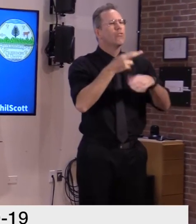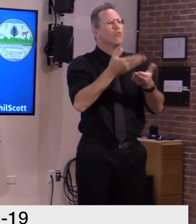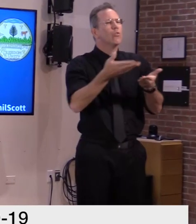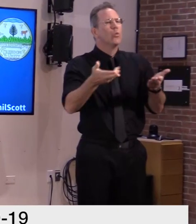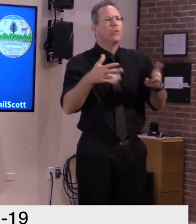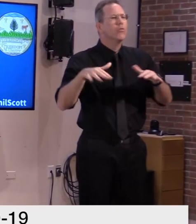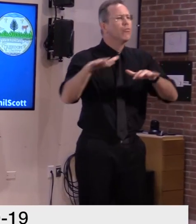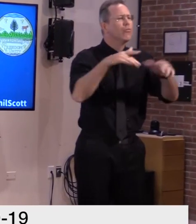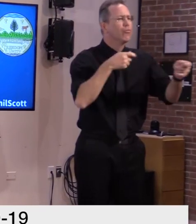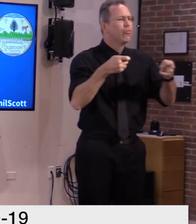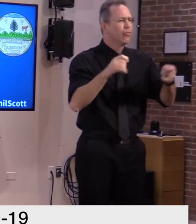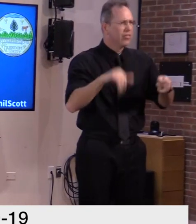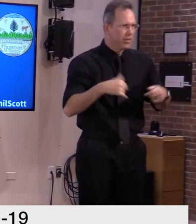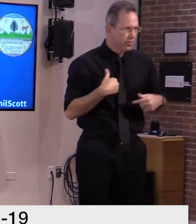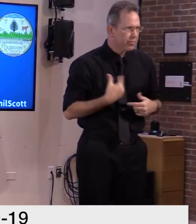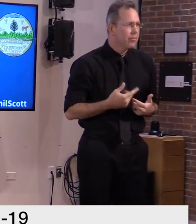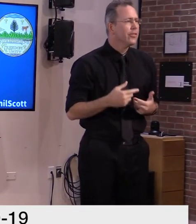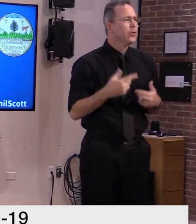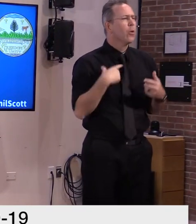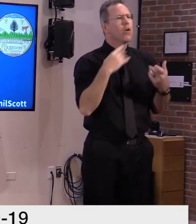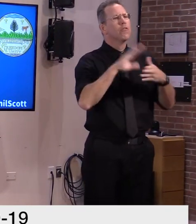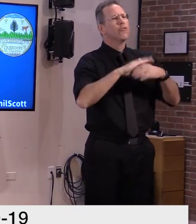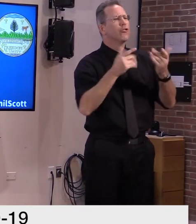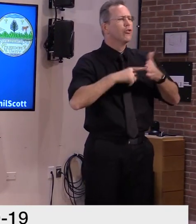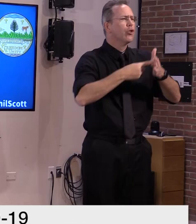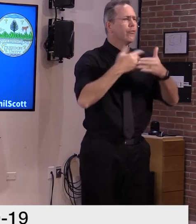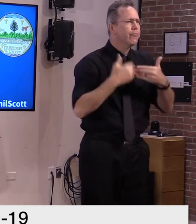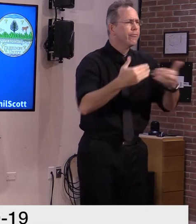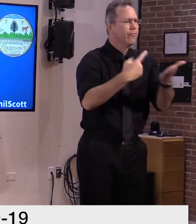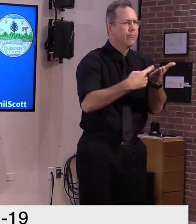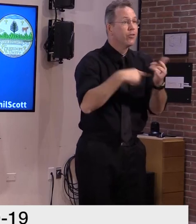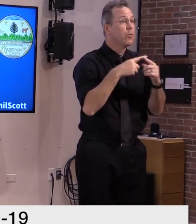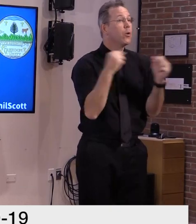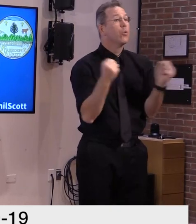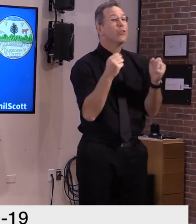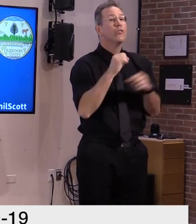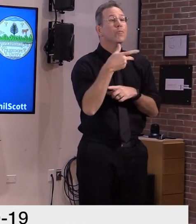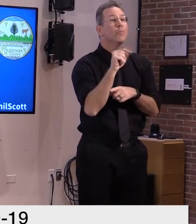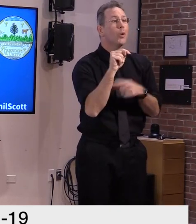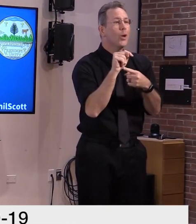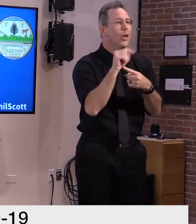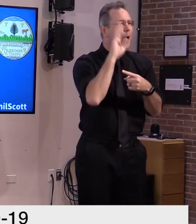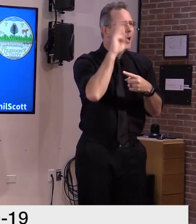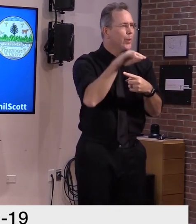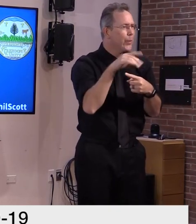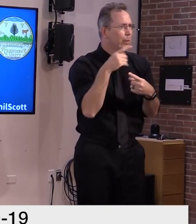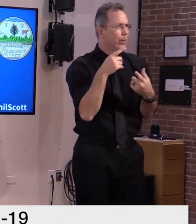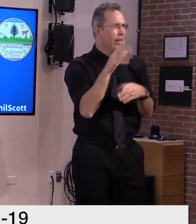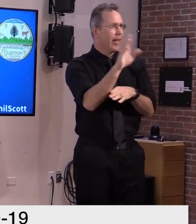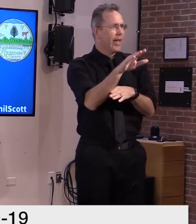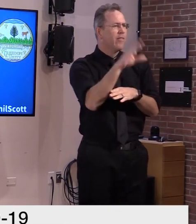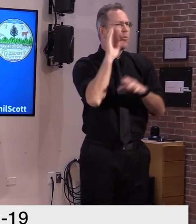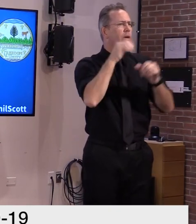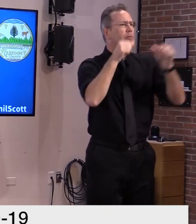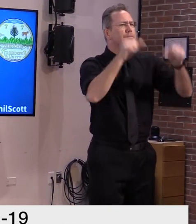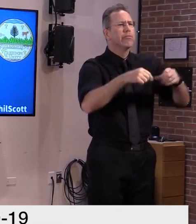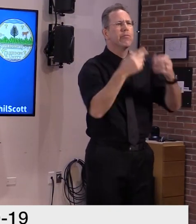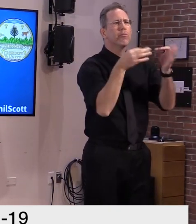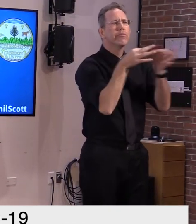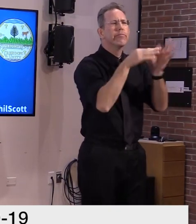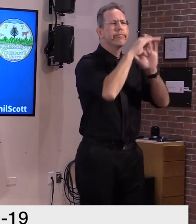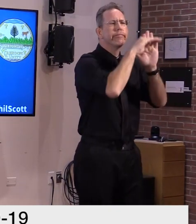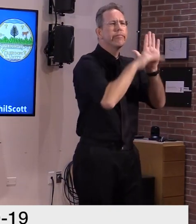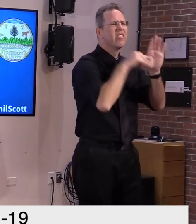winter sports and the guidelines that will be available later this afternoon on the Agency of Education's website. Deputy